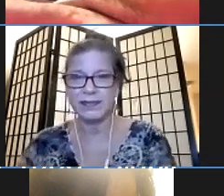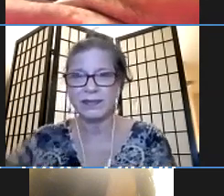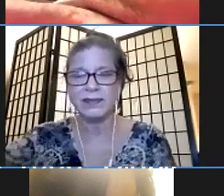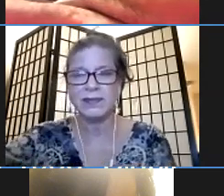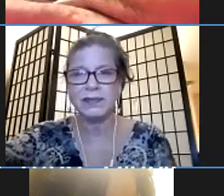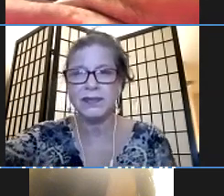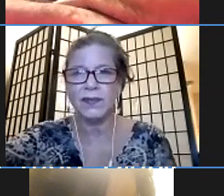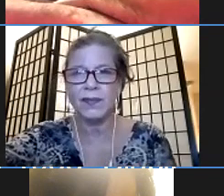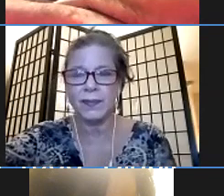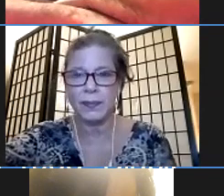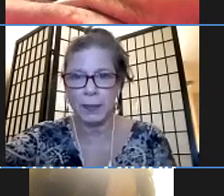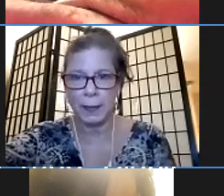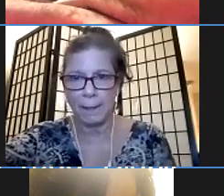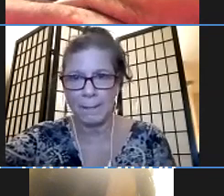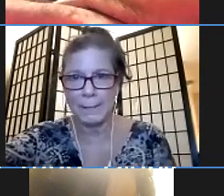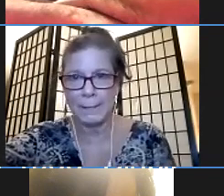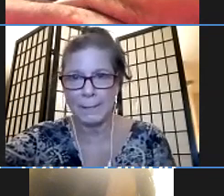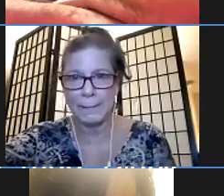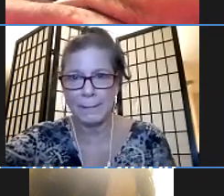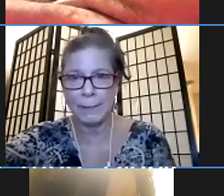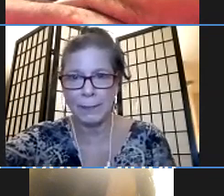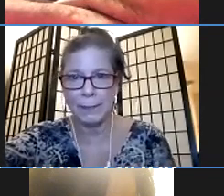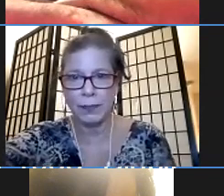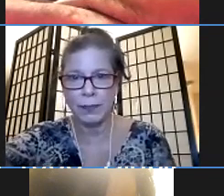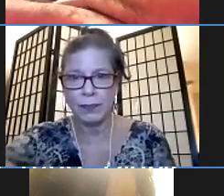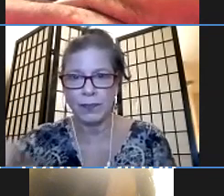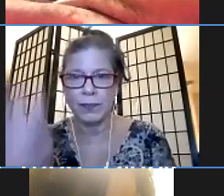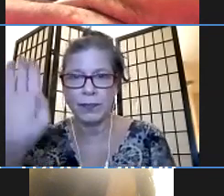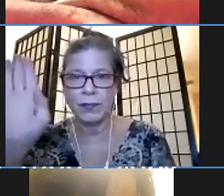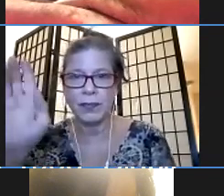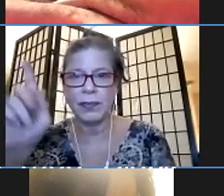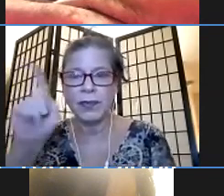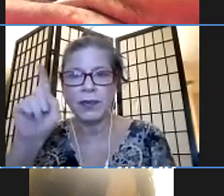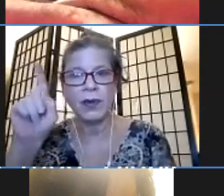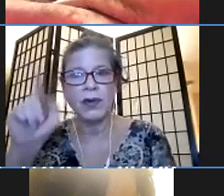her. And so I that's thought annoying. that was interesting when she That is interesting.